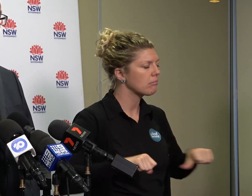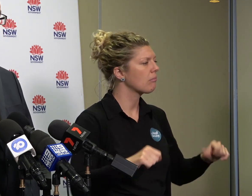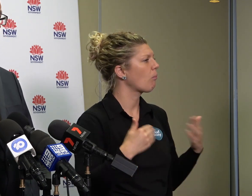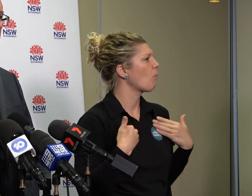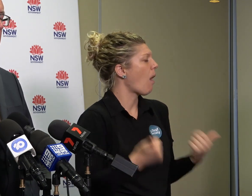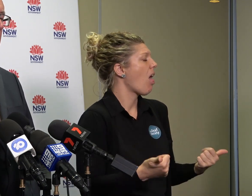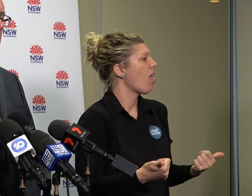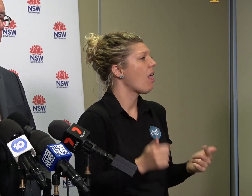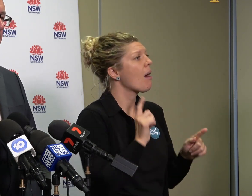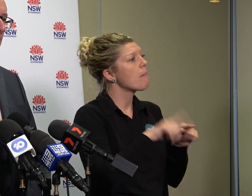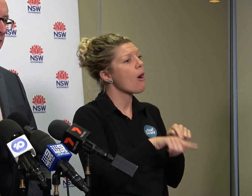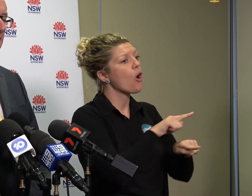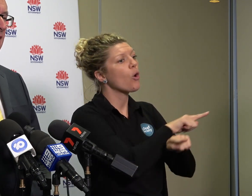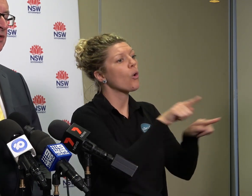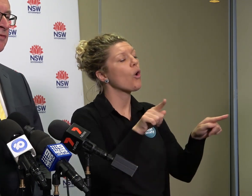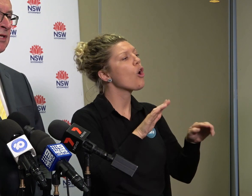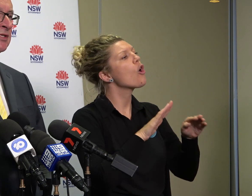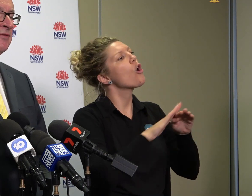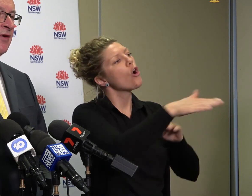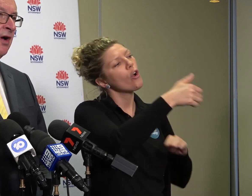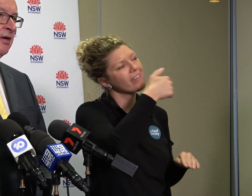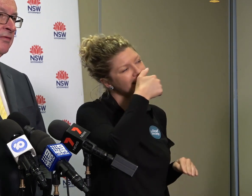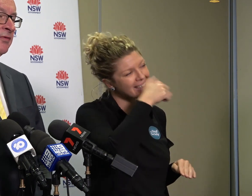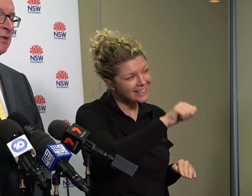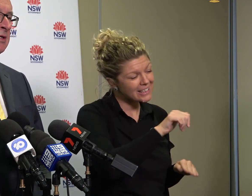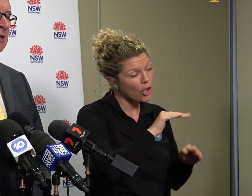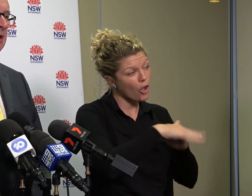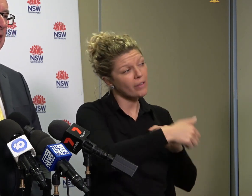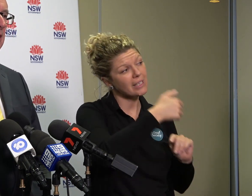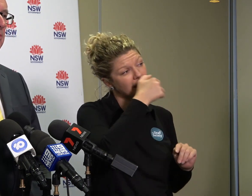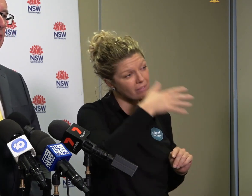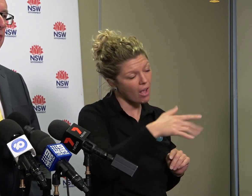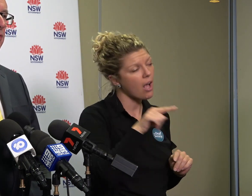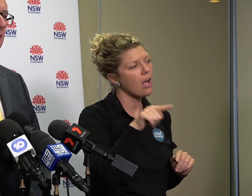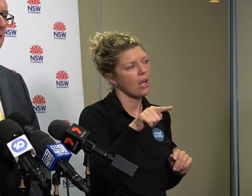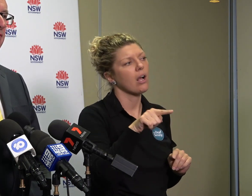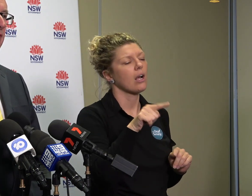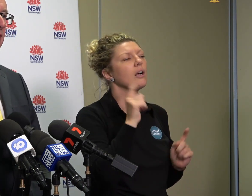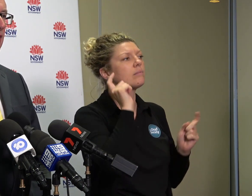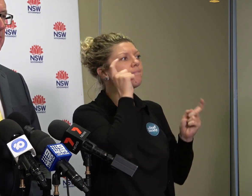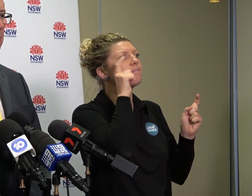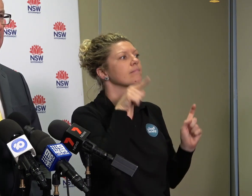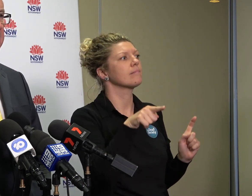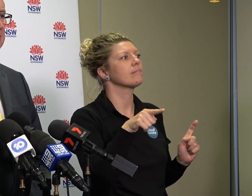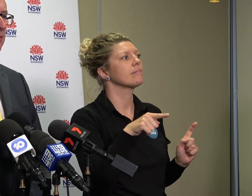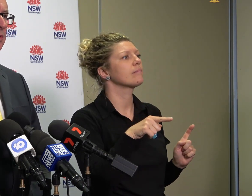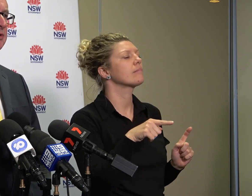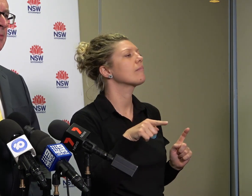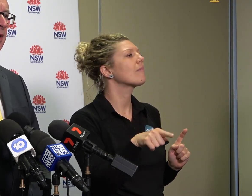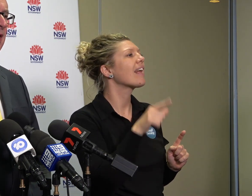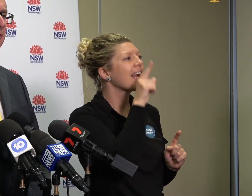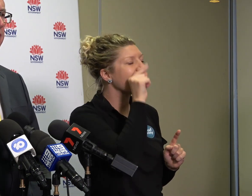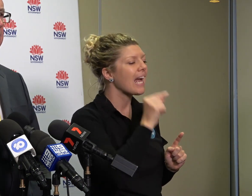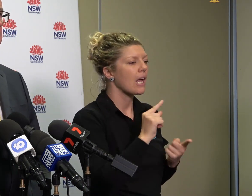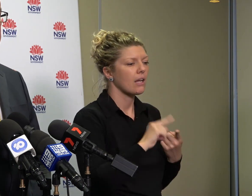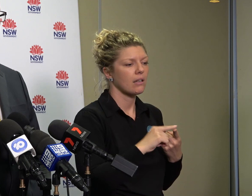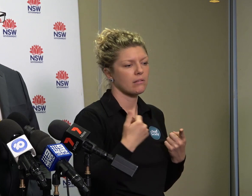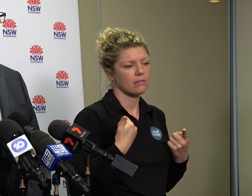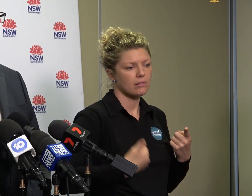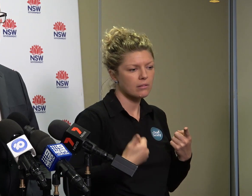to be those people over the age of 65 who have comorbidities. In other words, they might